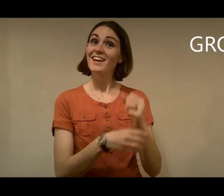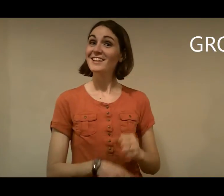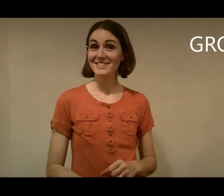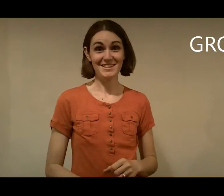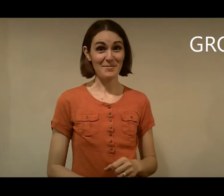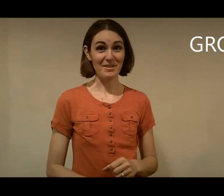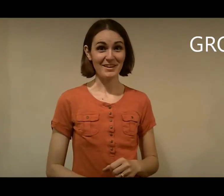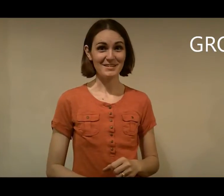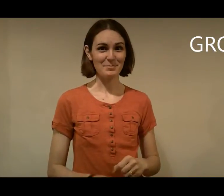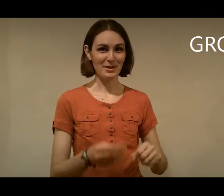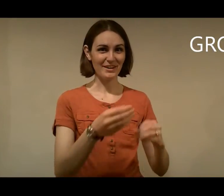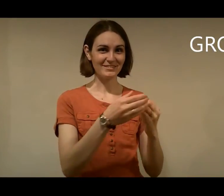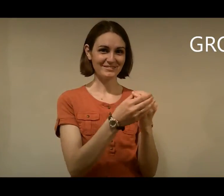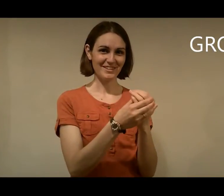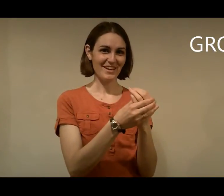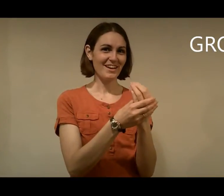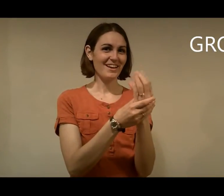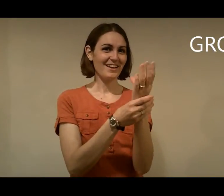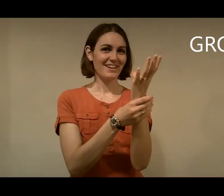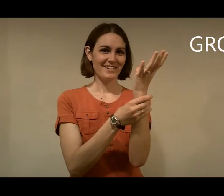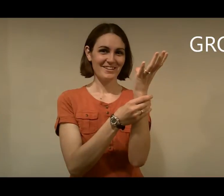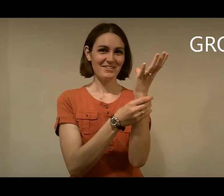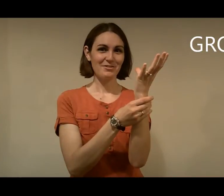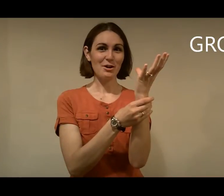It's the same thing as spring. Grow.